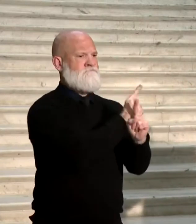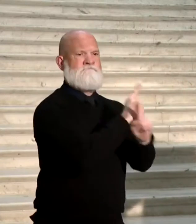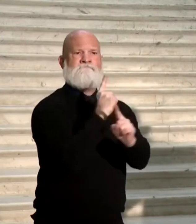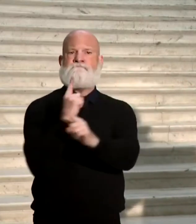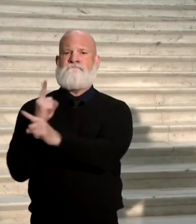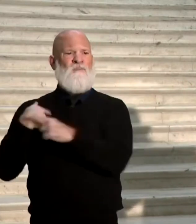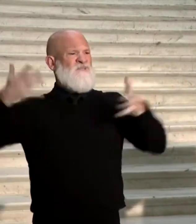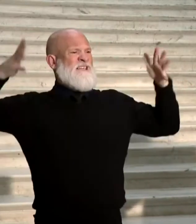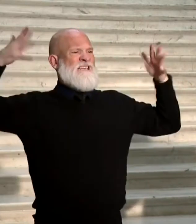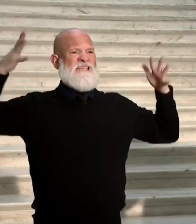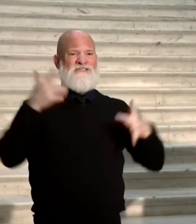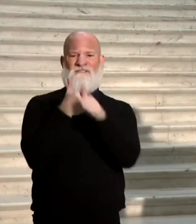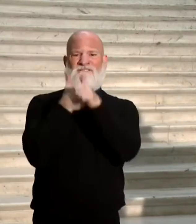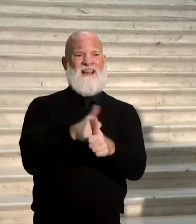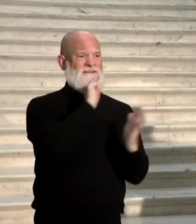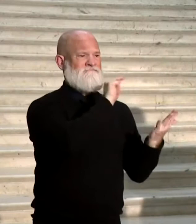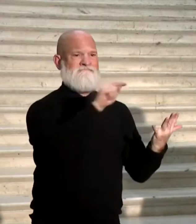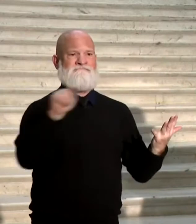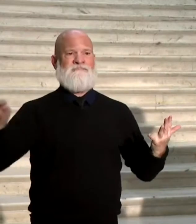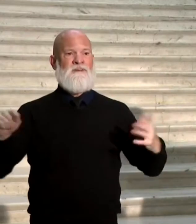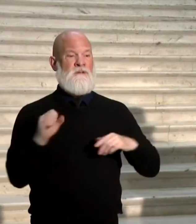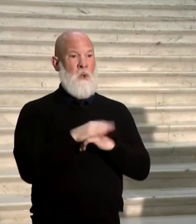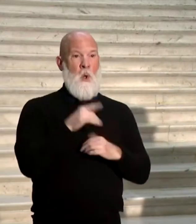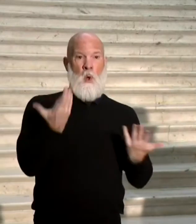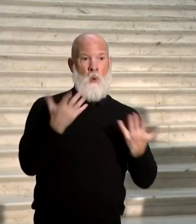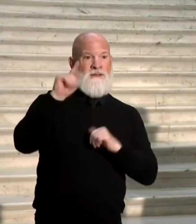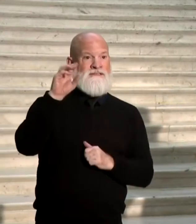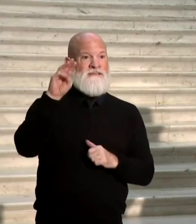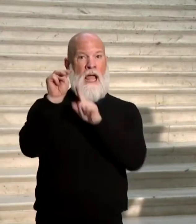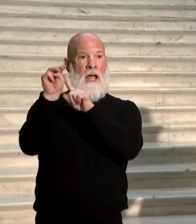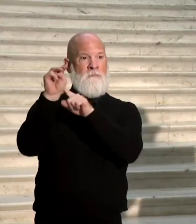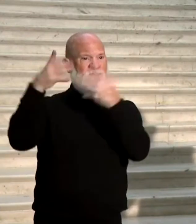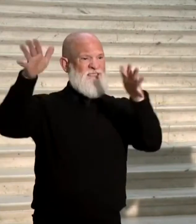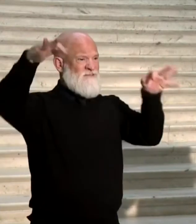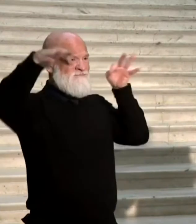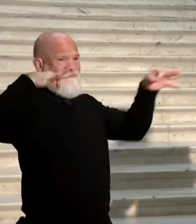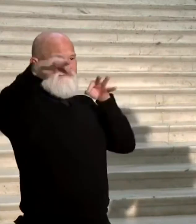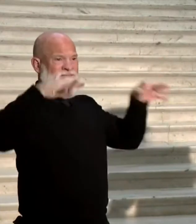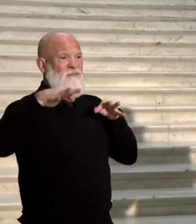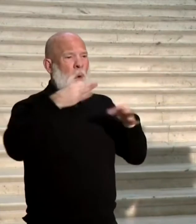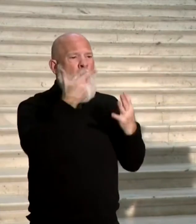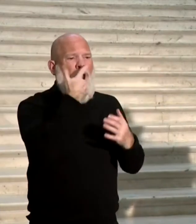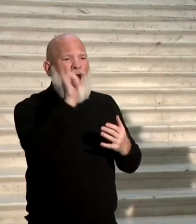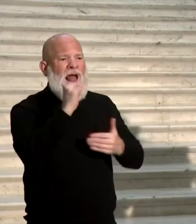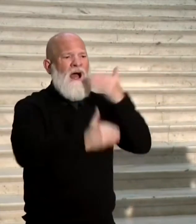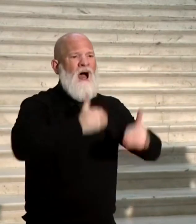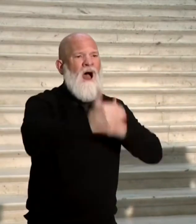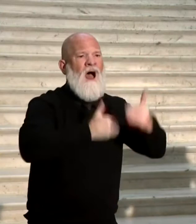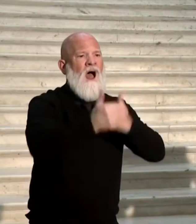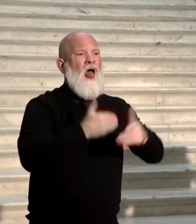Cotton's statement from earlier today that says this is the process that we follow. is the appropriate step under the Constitution of the laws of state of Georgia and the laws of the United States.